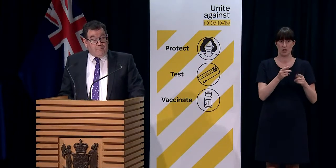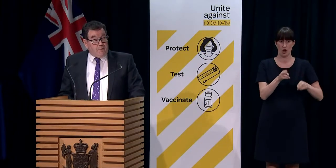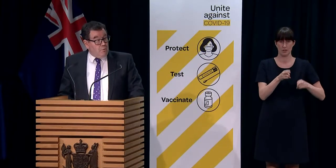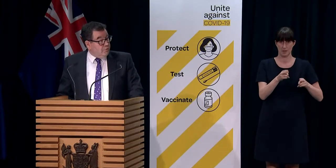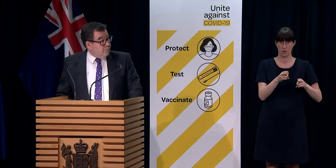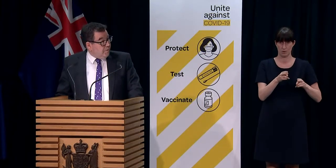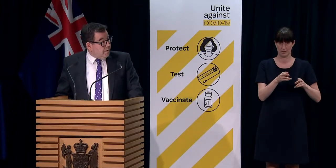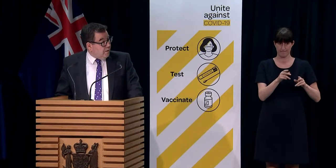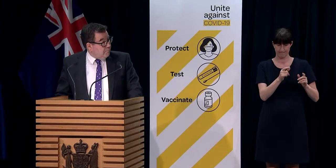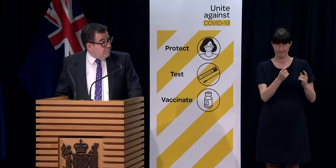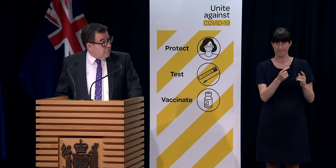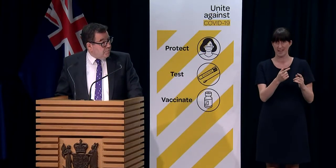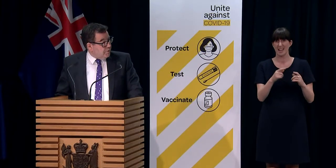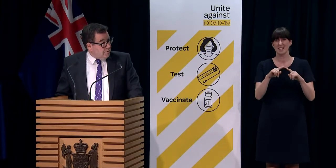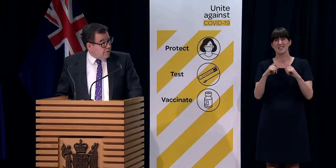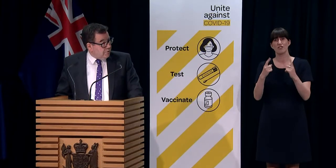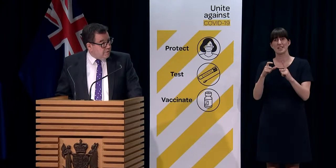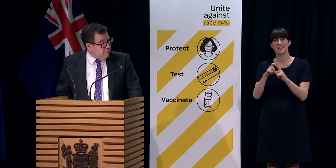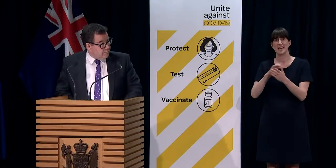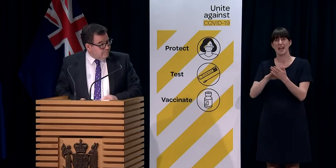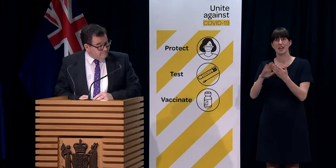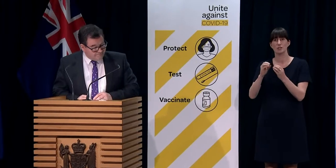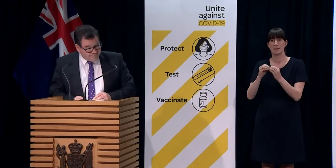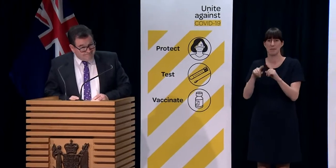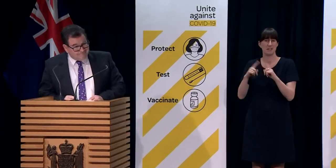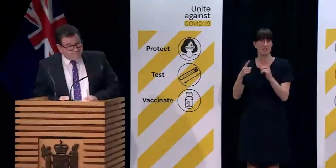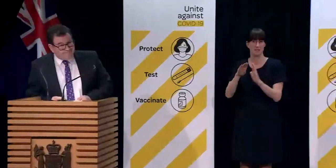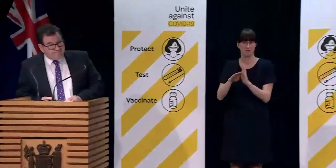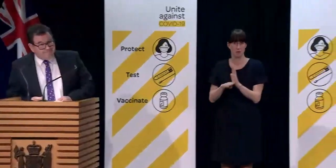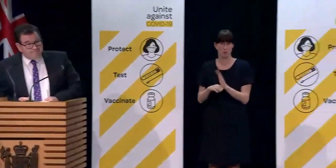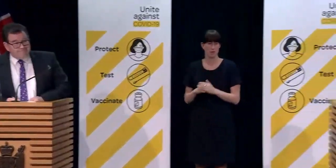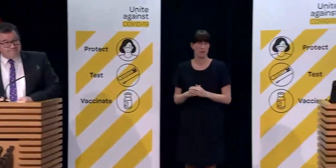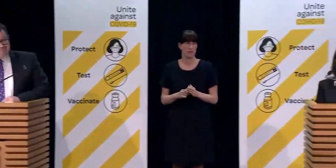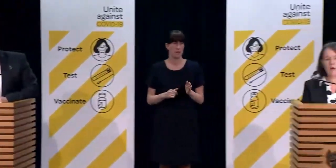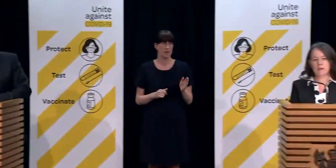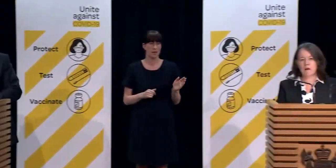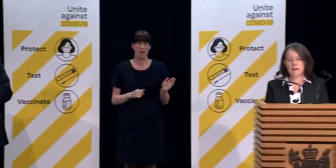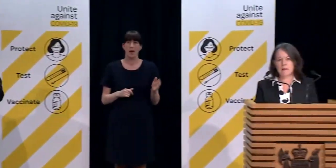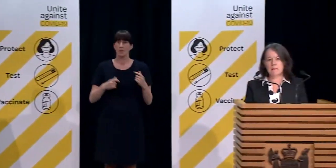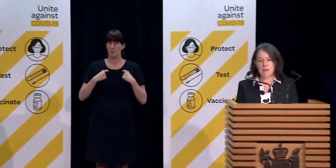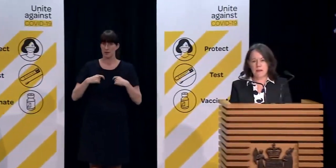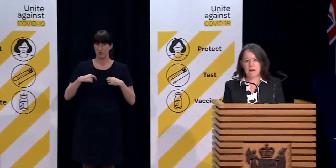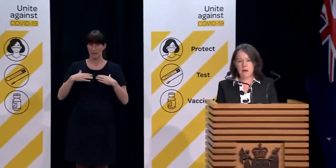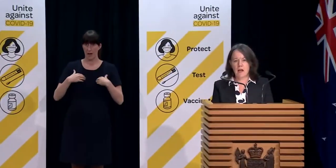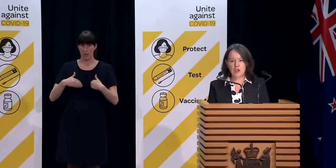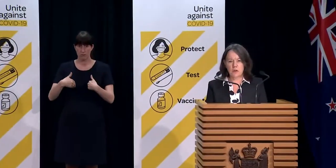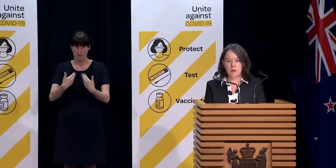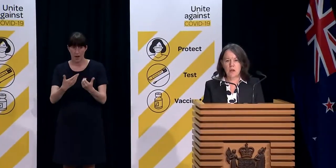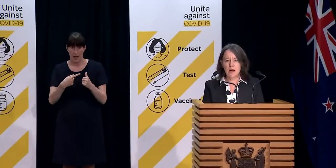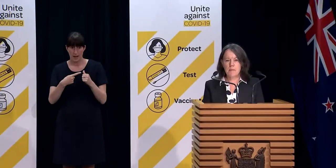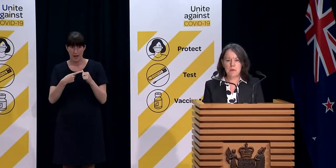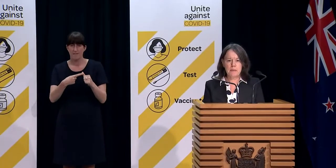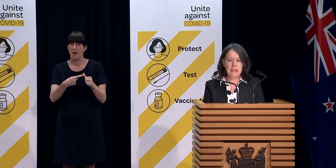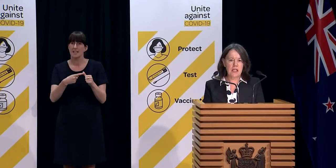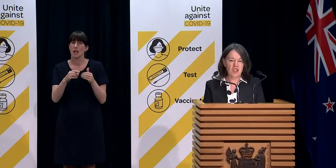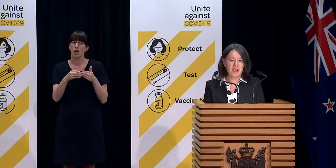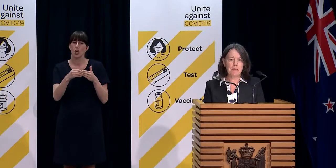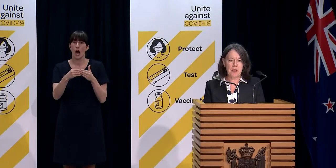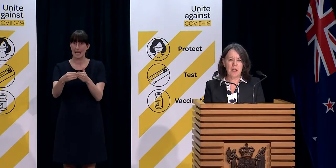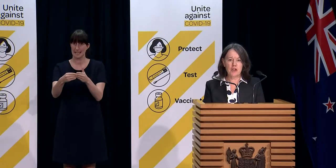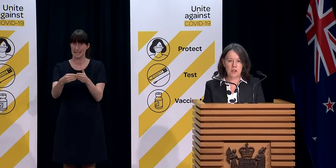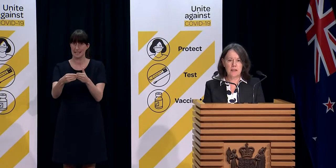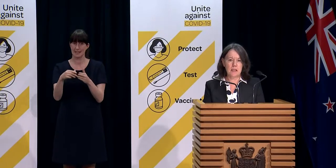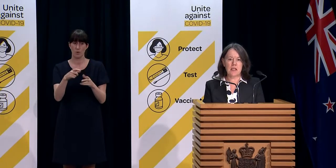in hospital wards. But Dr. McElnay, I don't only to say that the ministry does provide guidance, but then the actual